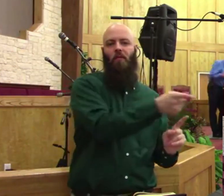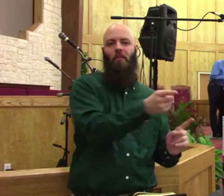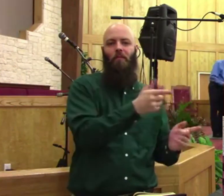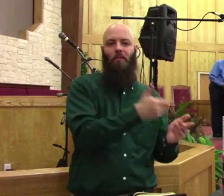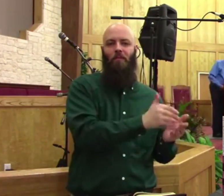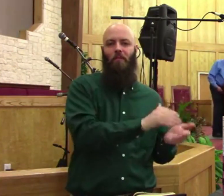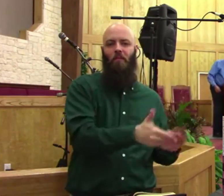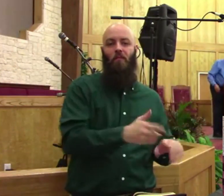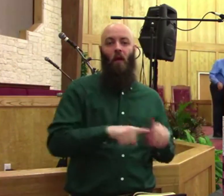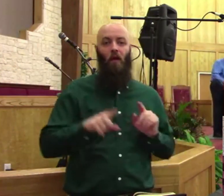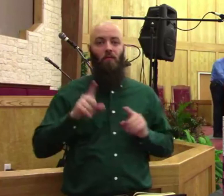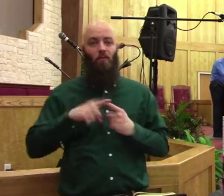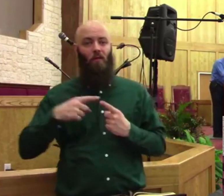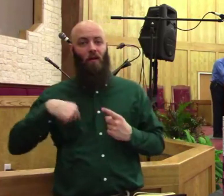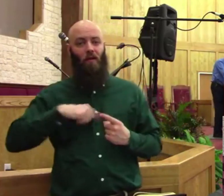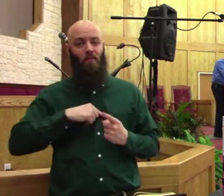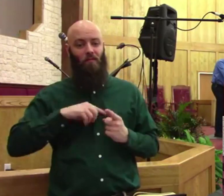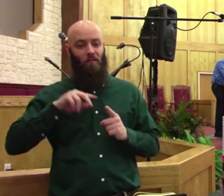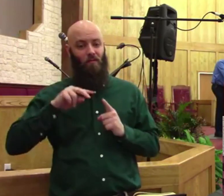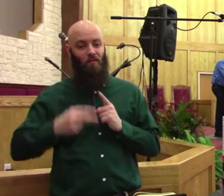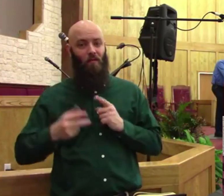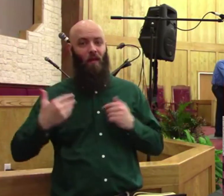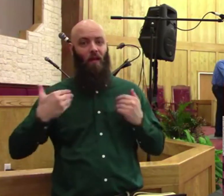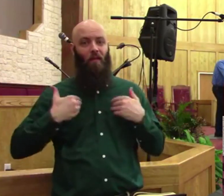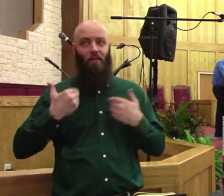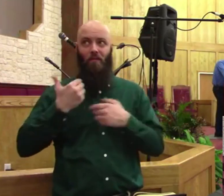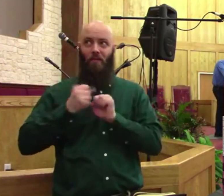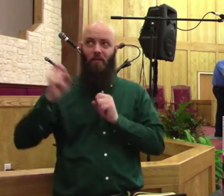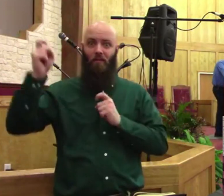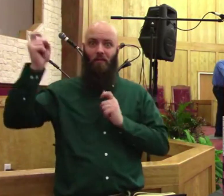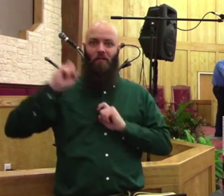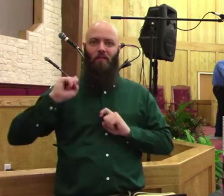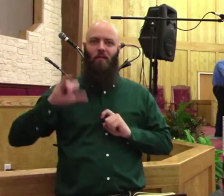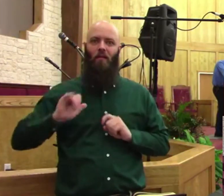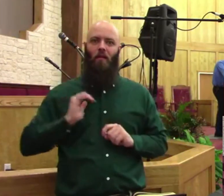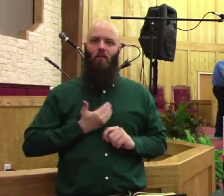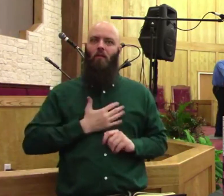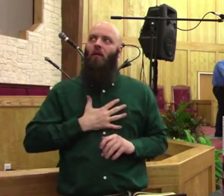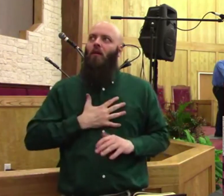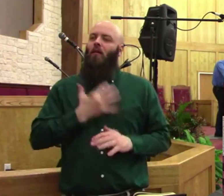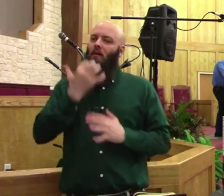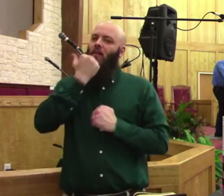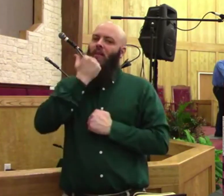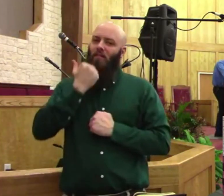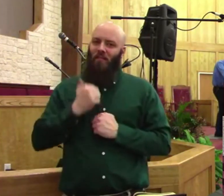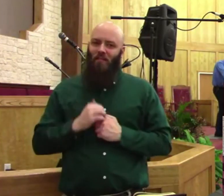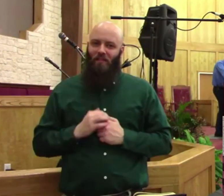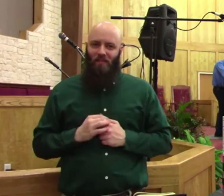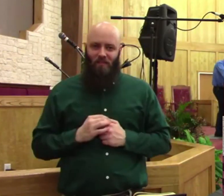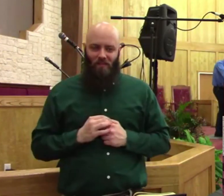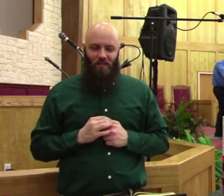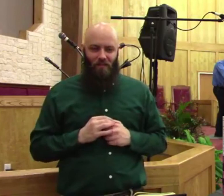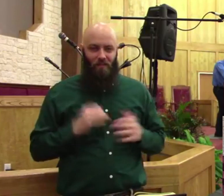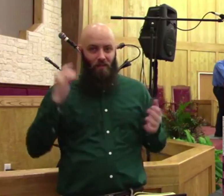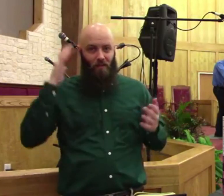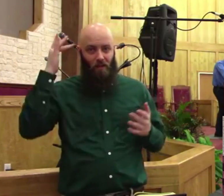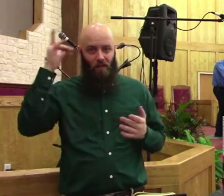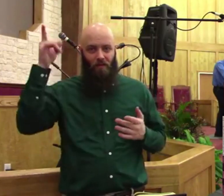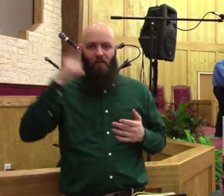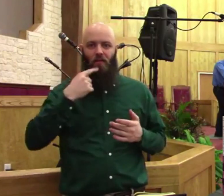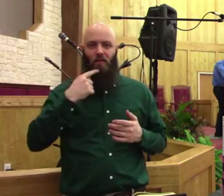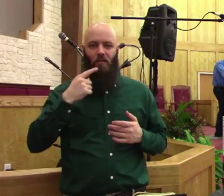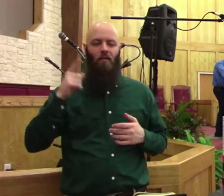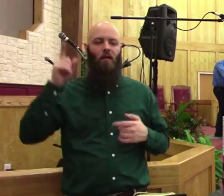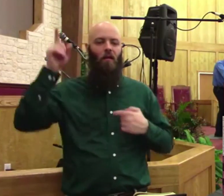who are being saved, it's the power of God. For it is written, I will destroy the wisdom of the wise, and discernment of